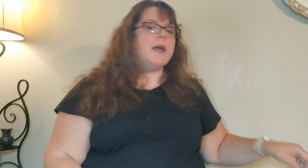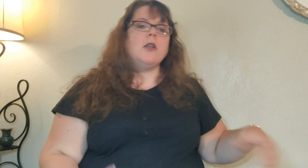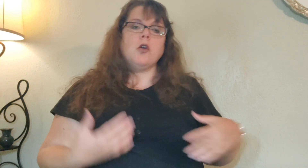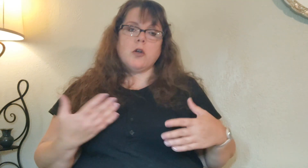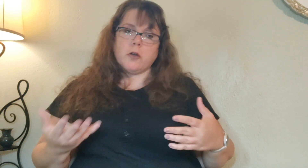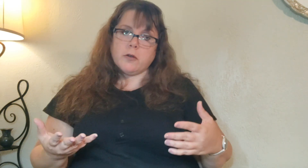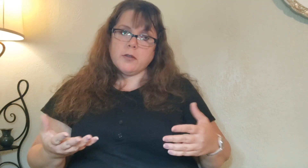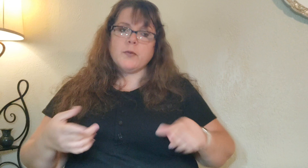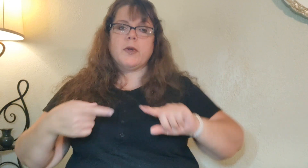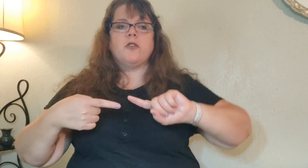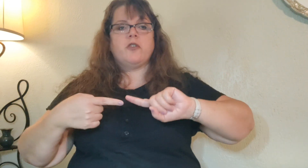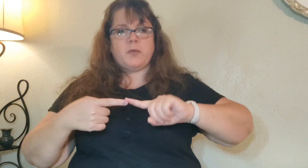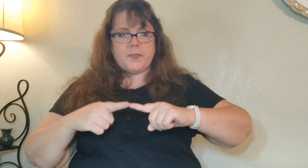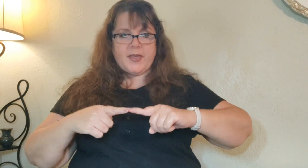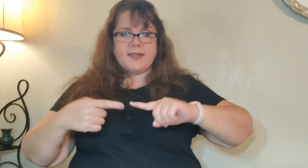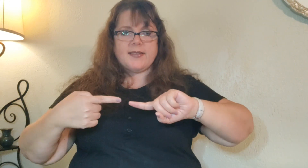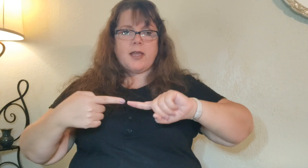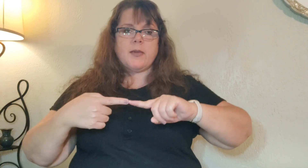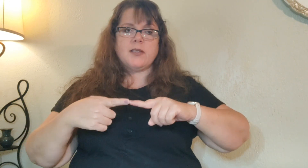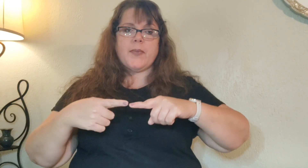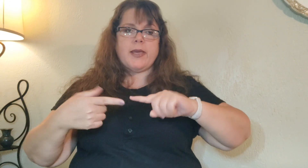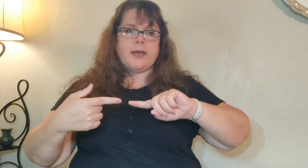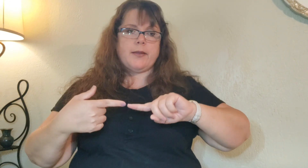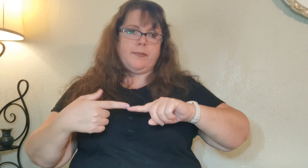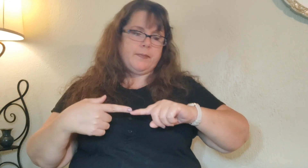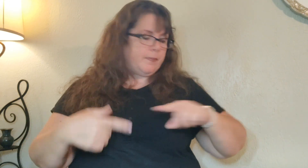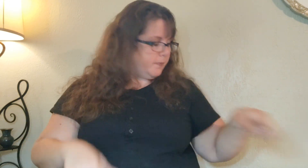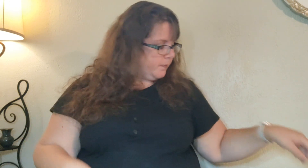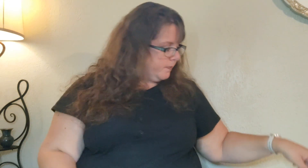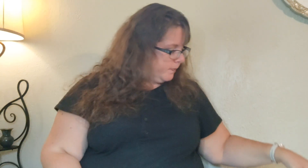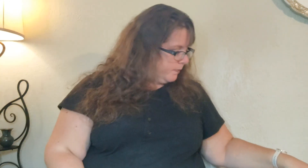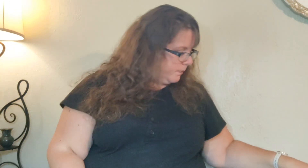And then hurt, which would be the same as pain.